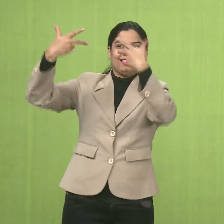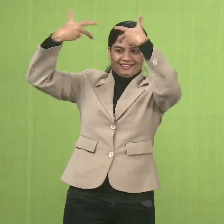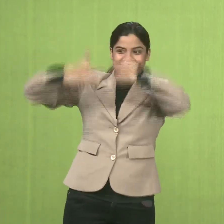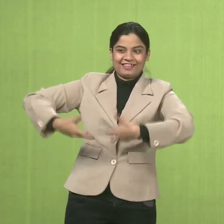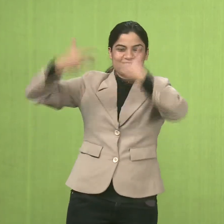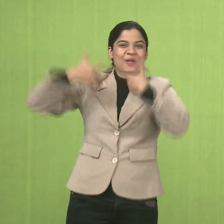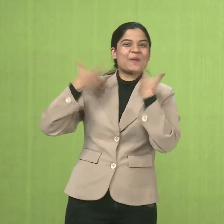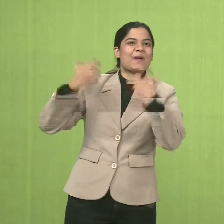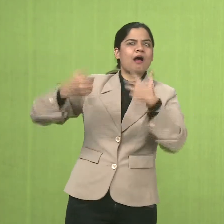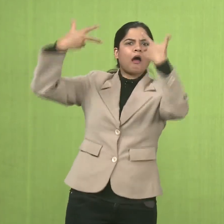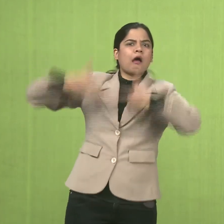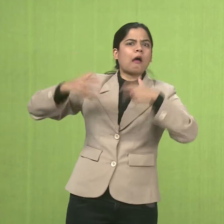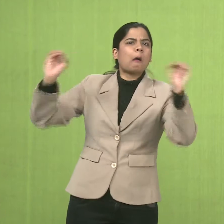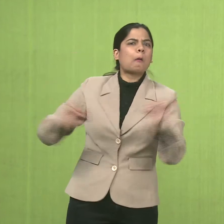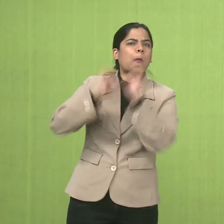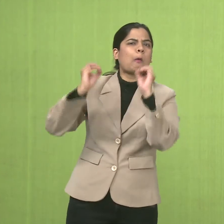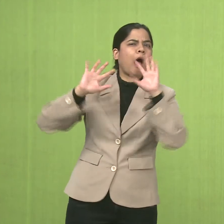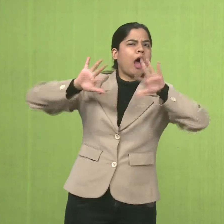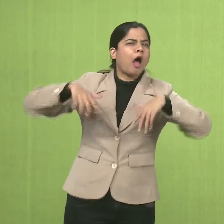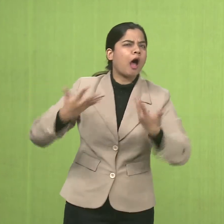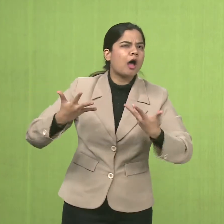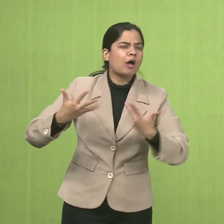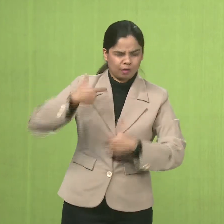which of the following do not get attention from boys?